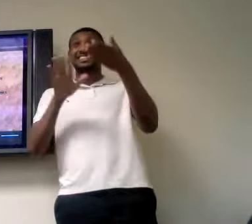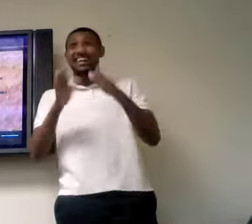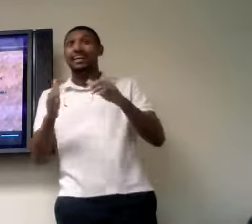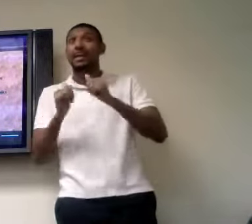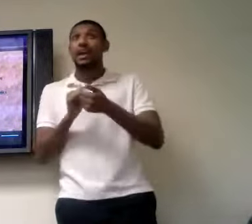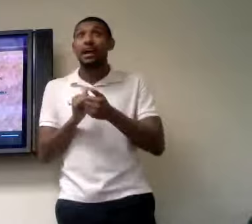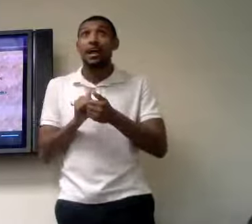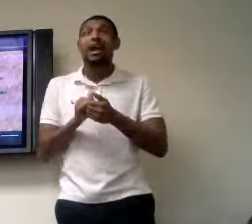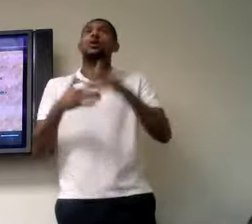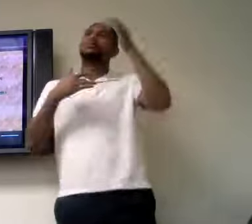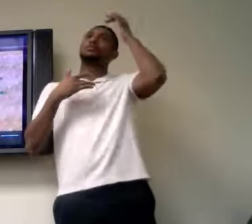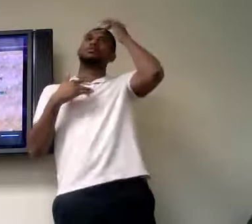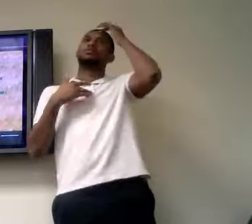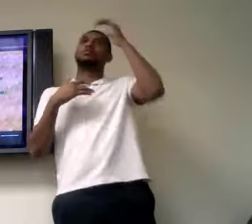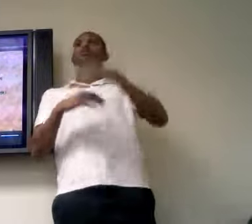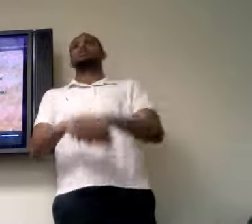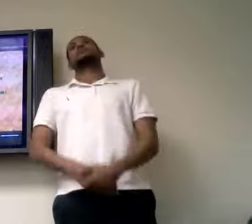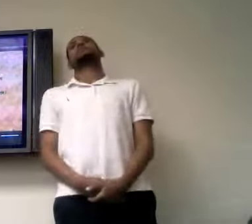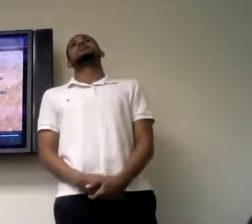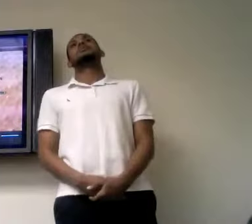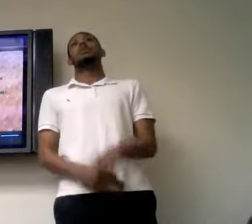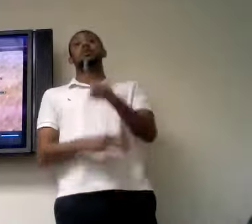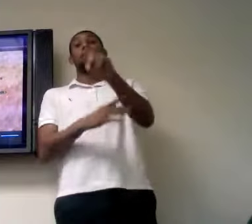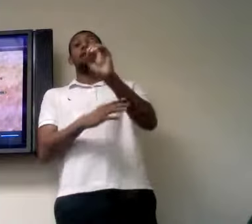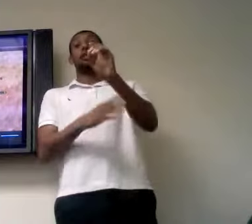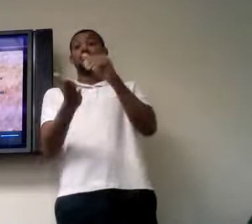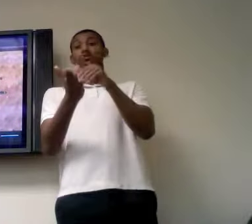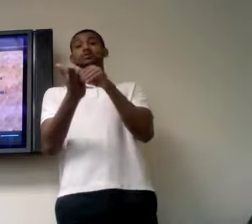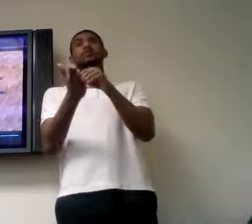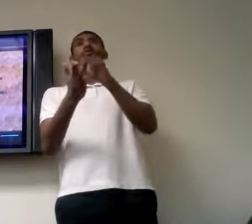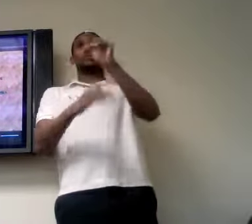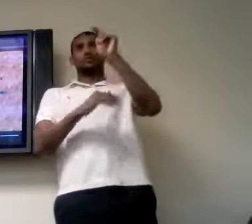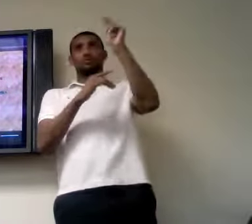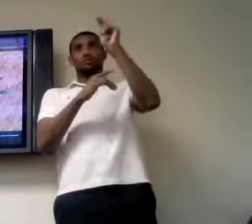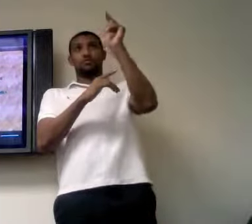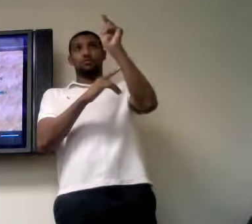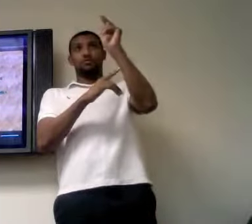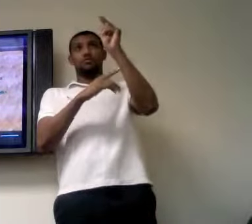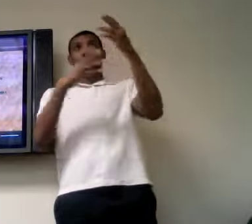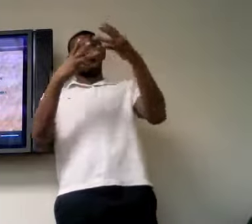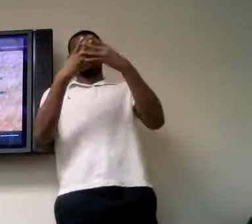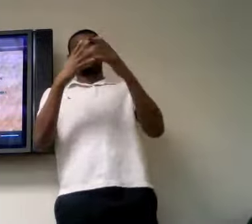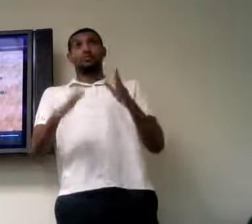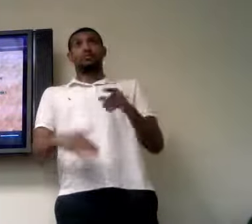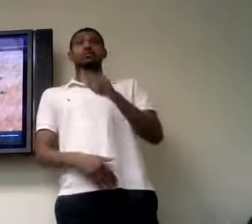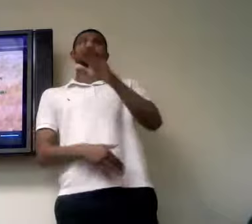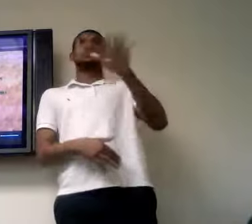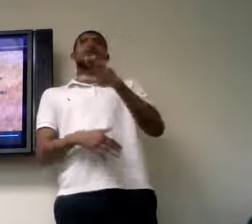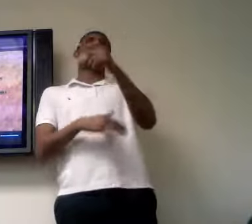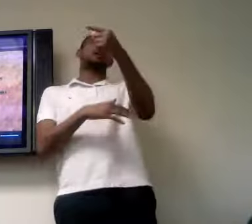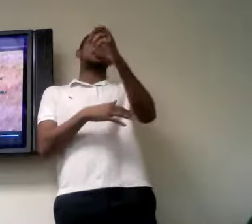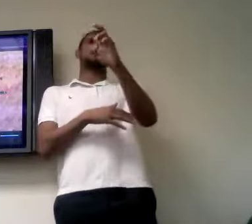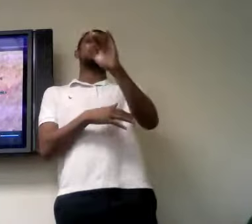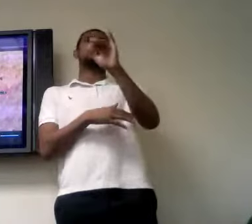every 1,000 Union prisoners incarcerated at Andersonville in Georgia, 290